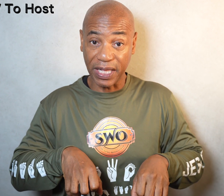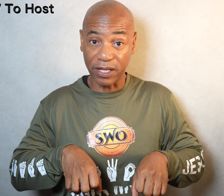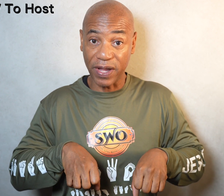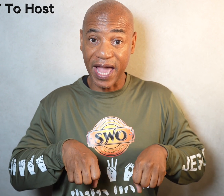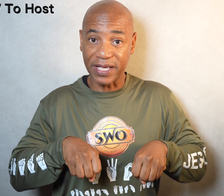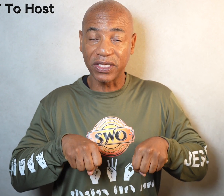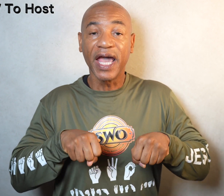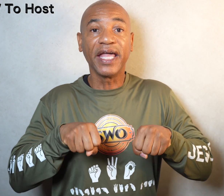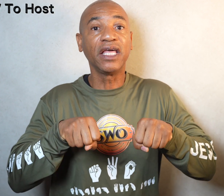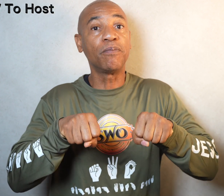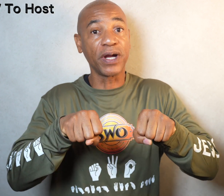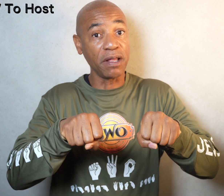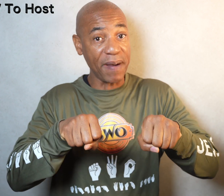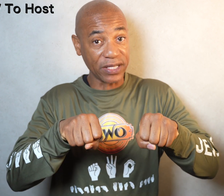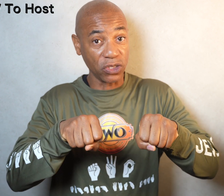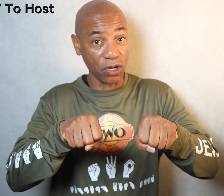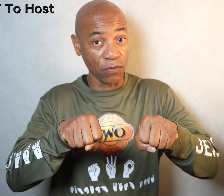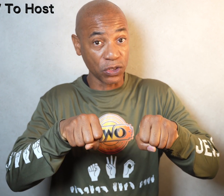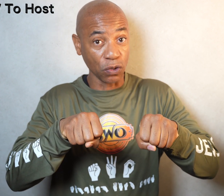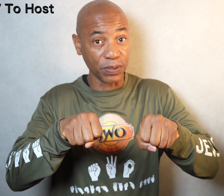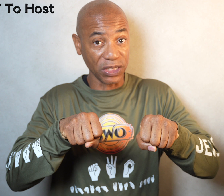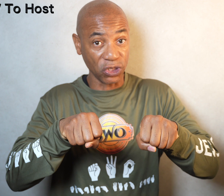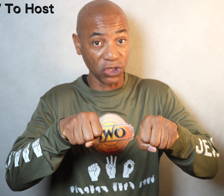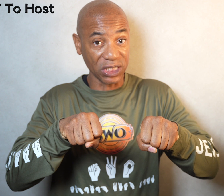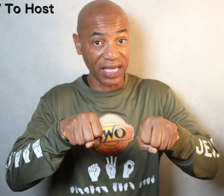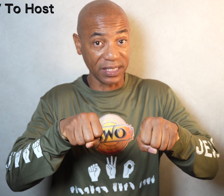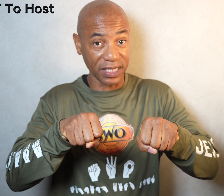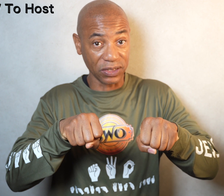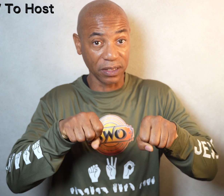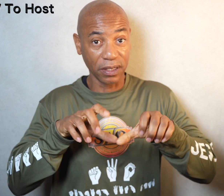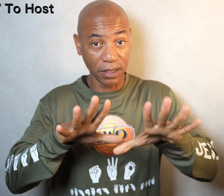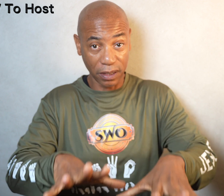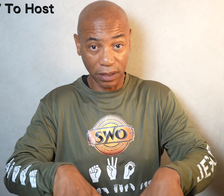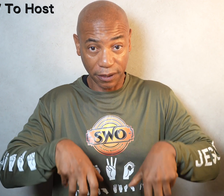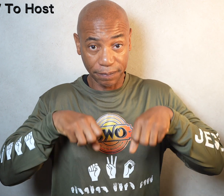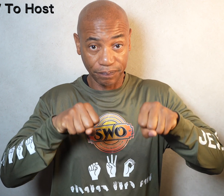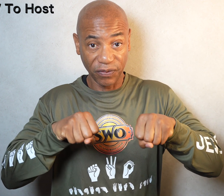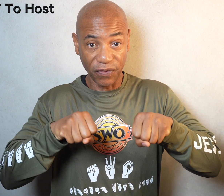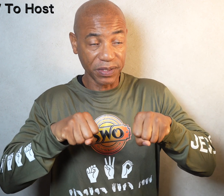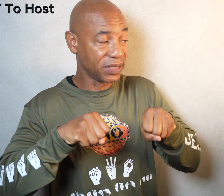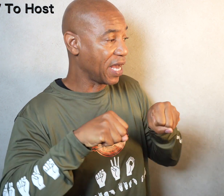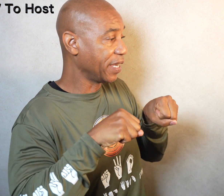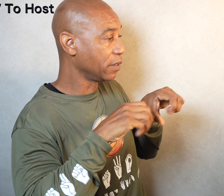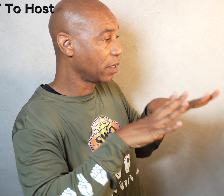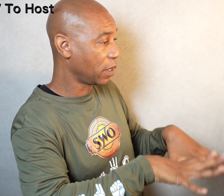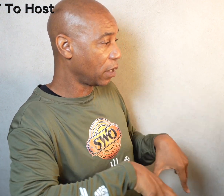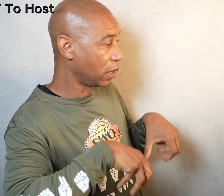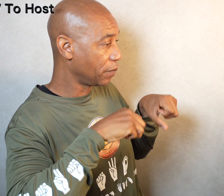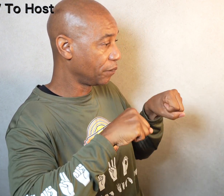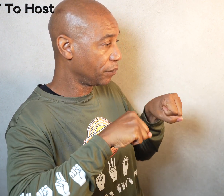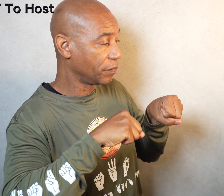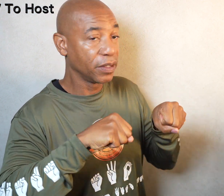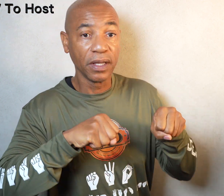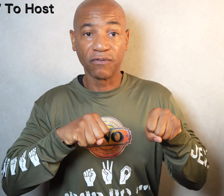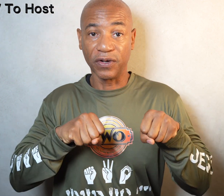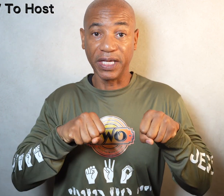letter S, and then bring them back to their original position, just like this. From the side, front